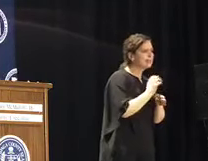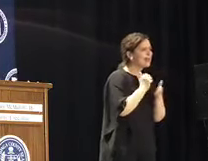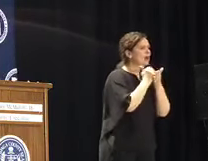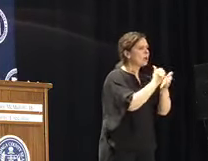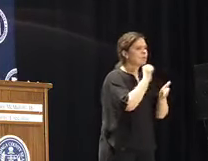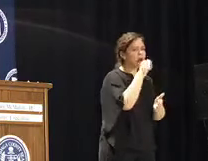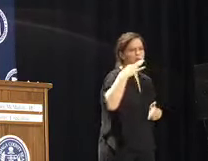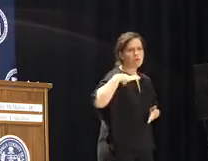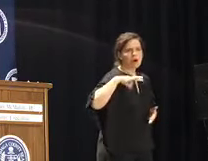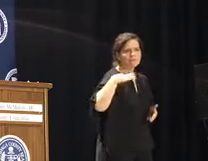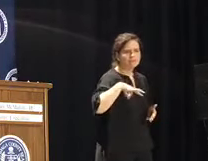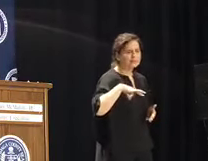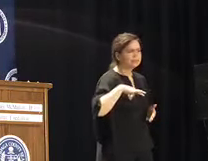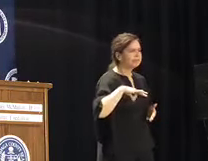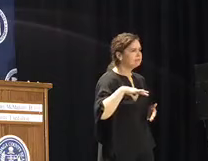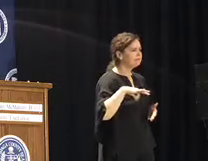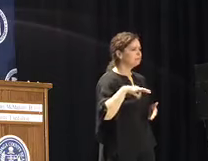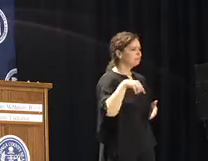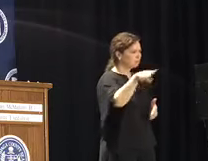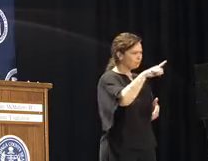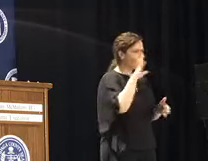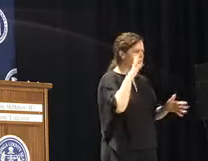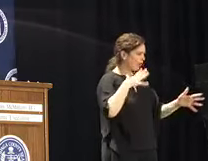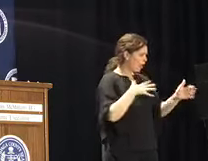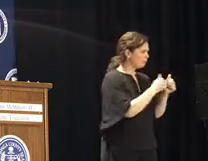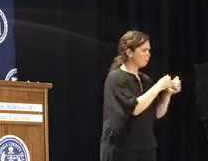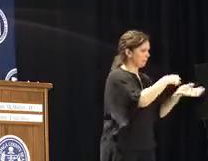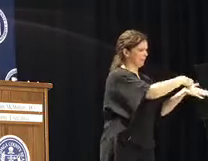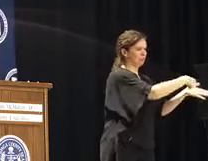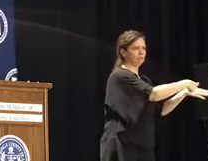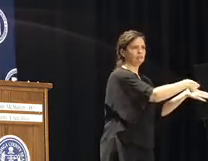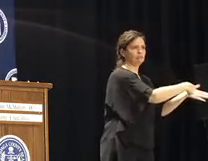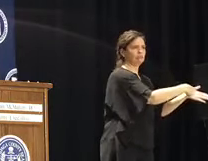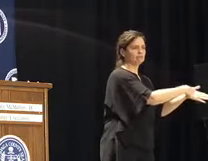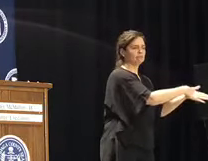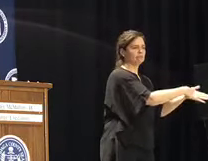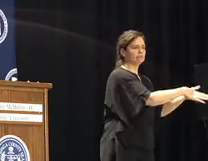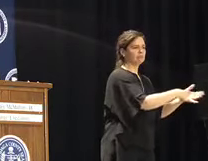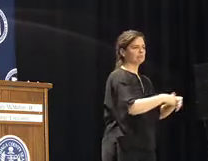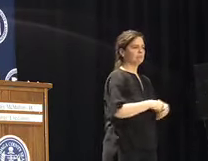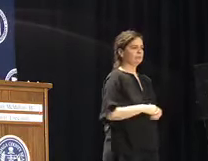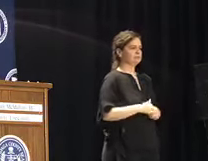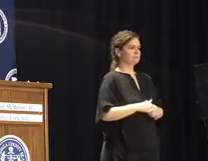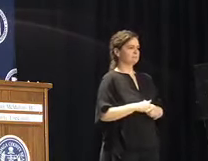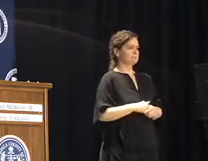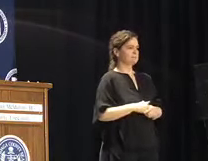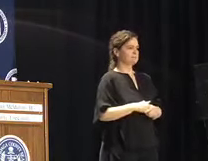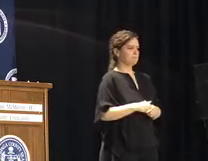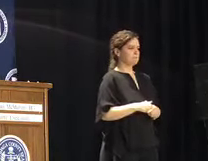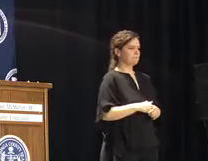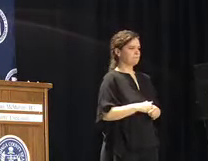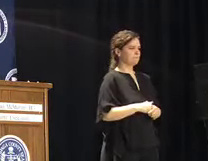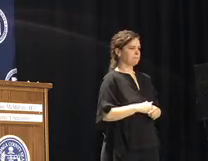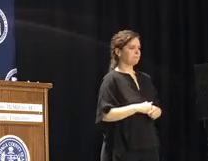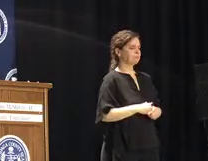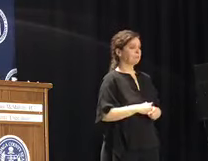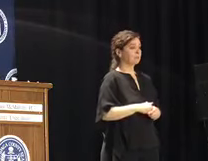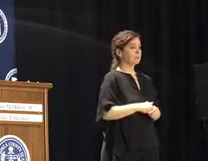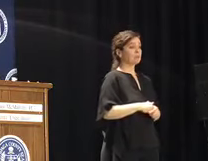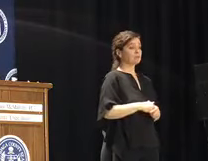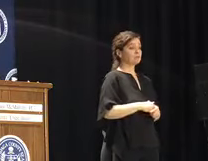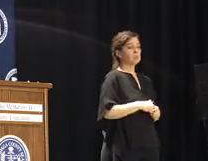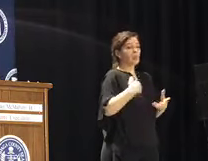them get caught up on their bills and spend a little bit of money online. There's some good things there, but for Onondaga County, the